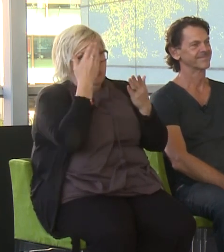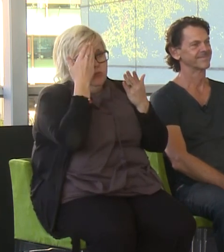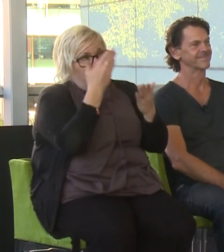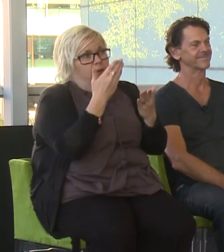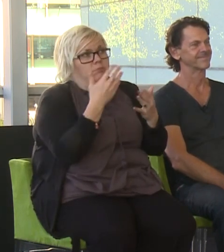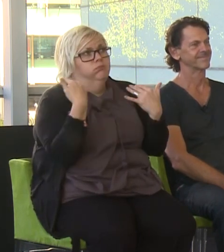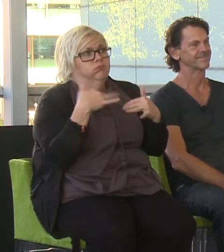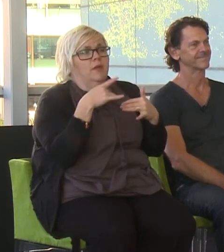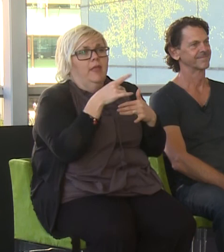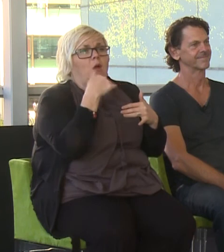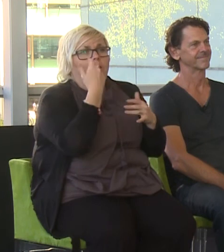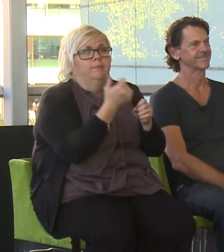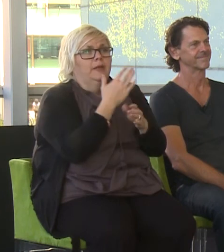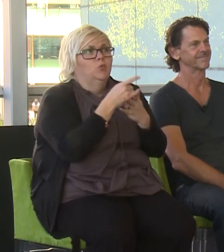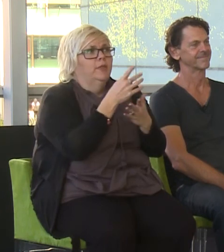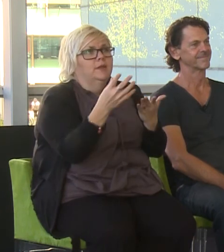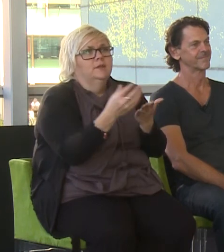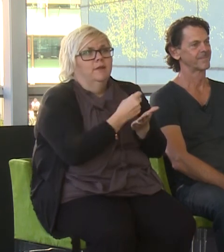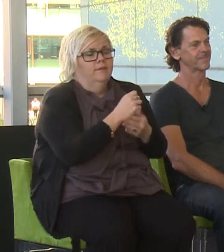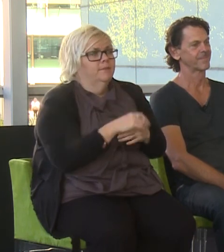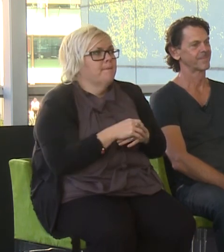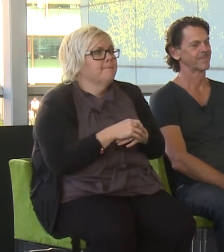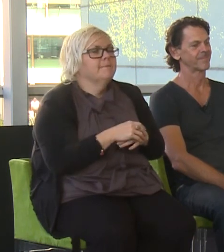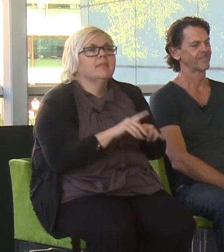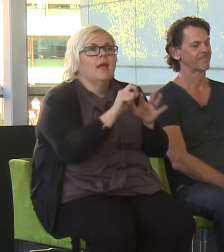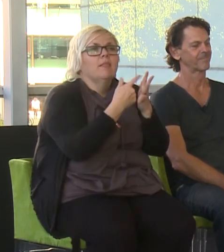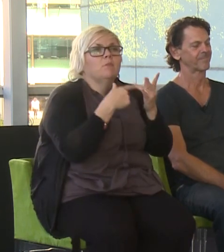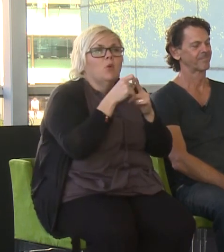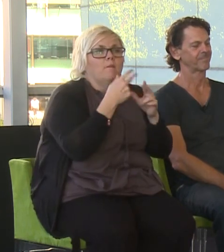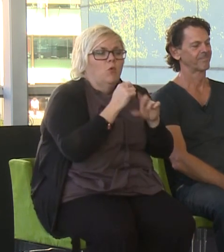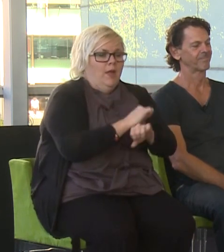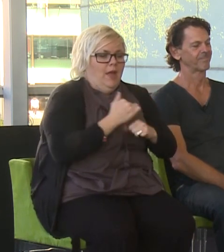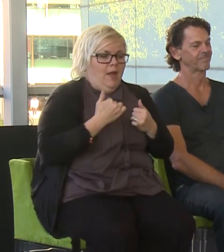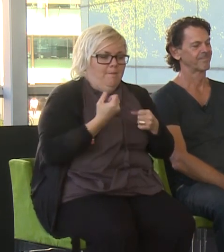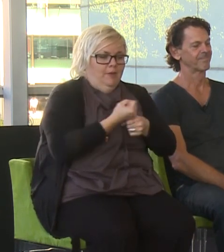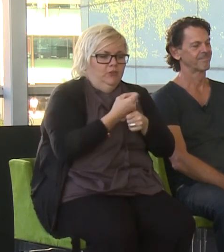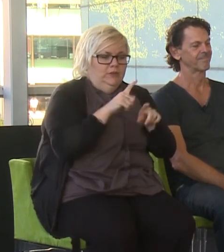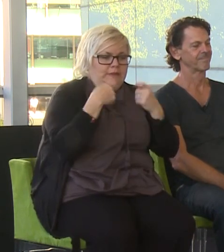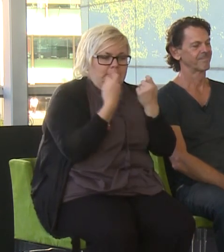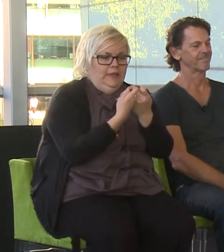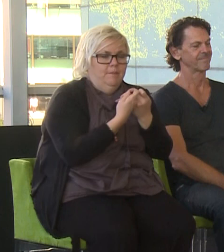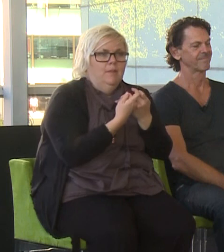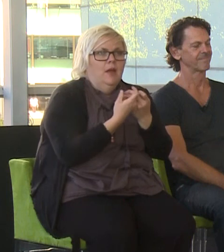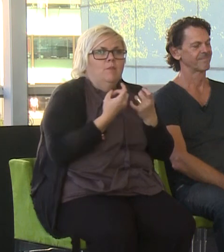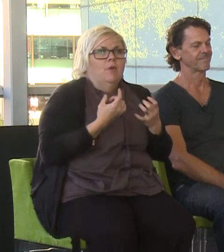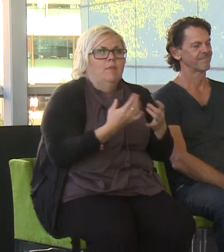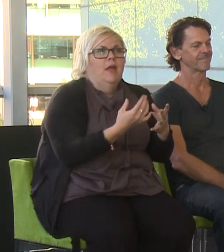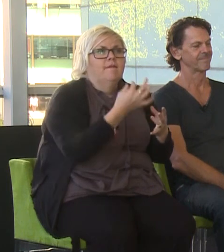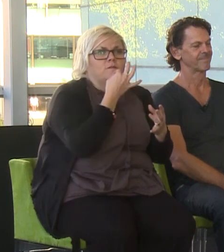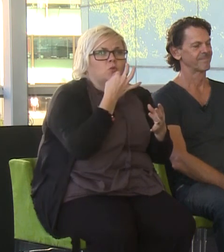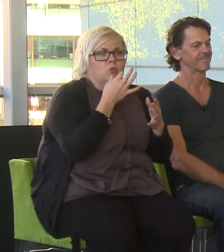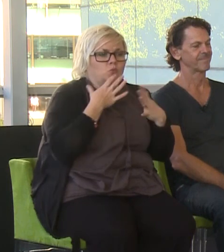to safety and their craft. Now, the props manufacturing team have meanwhile prepared a couple of hero swords made